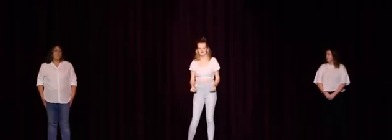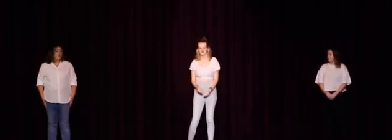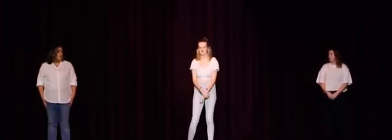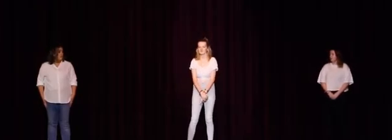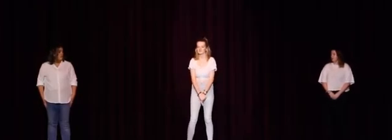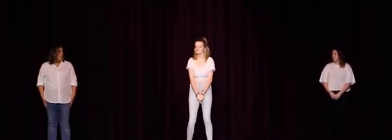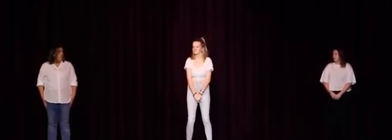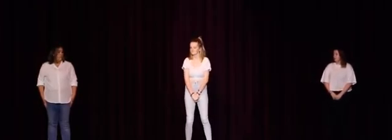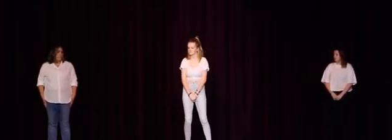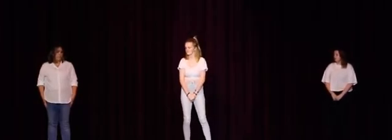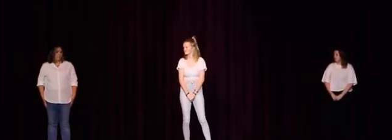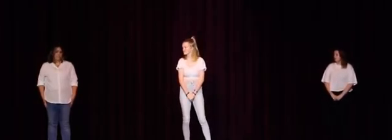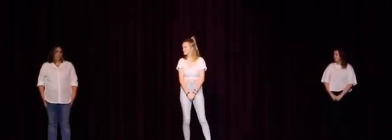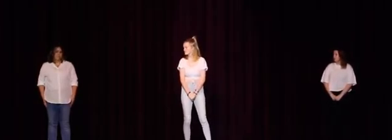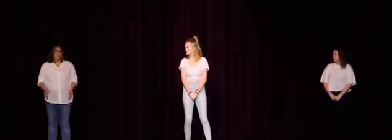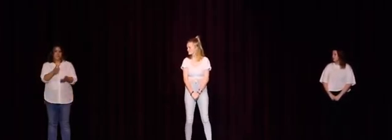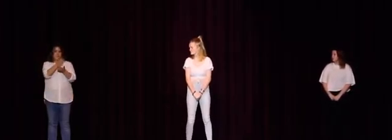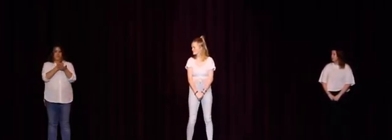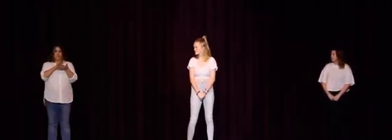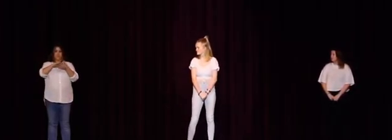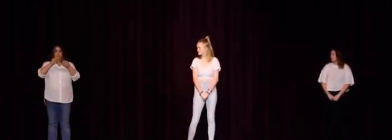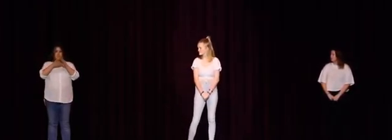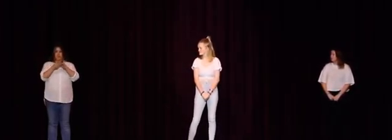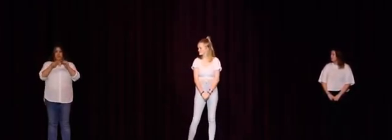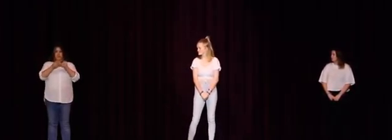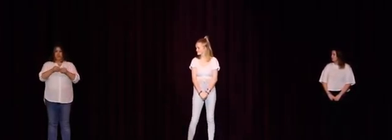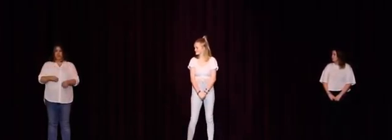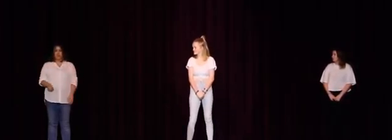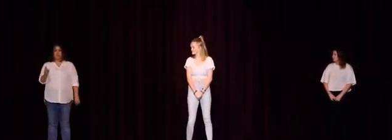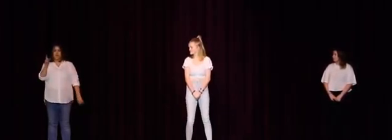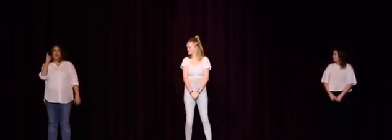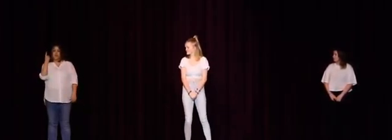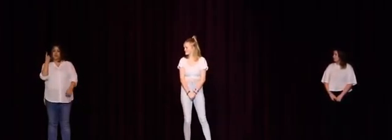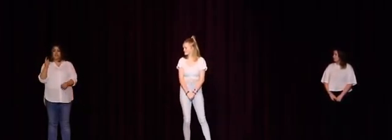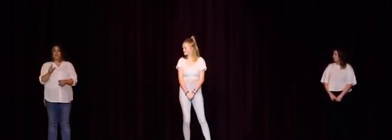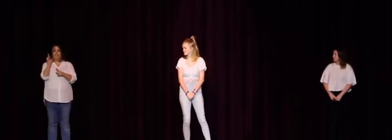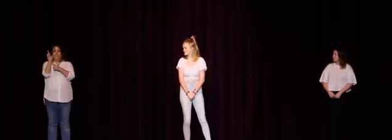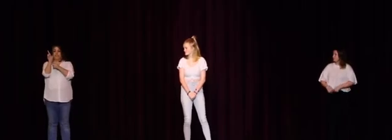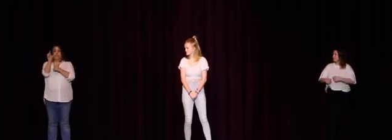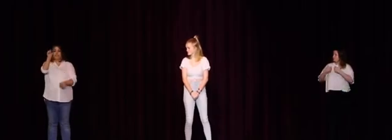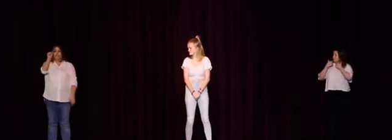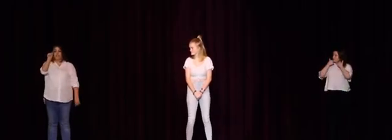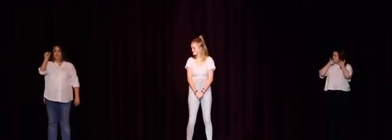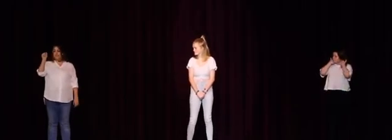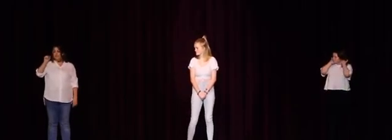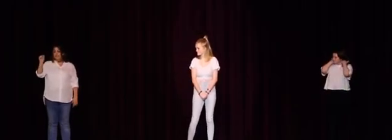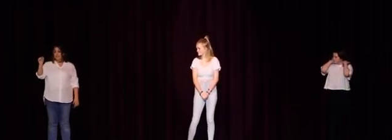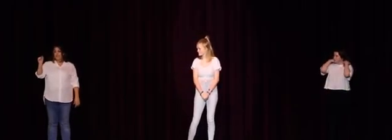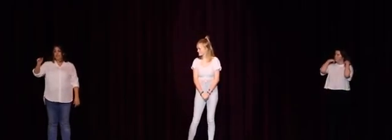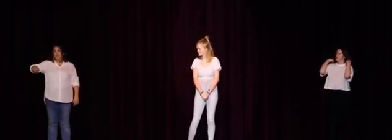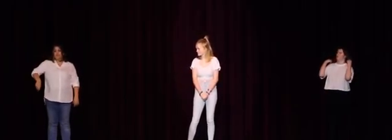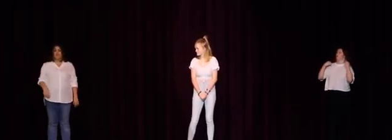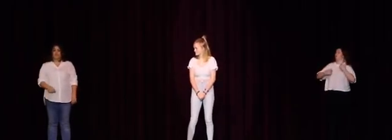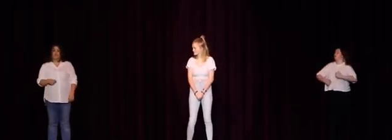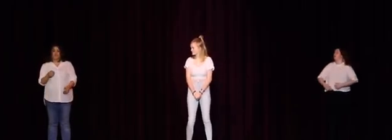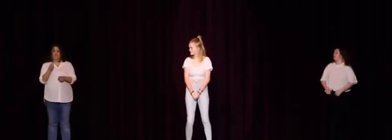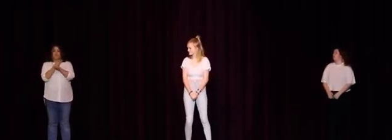literature. In some of these stories, only the letters A through C are used to sign a